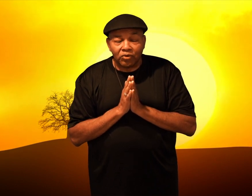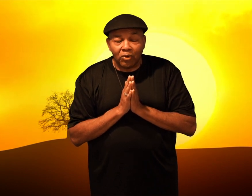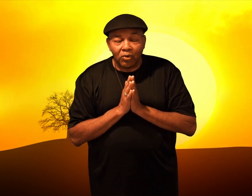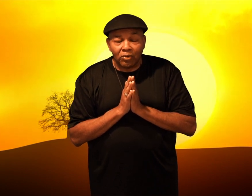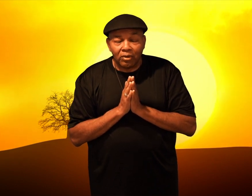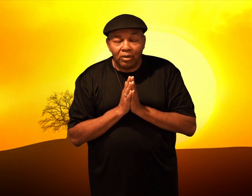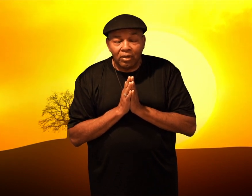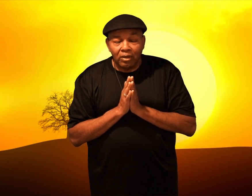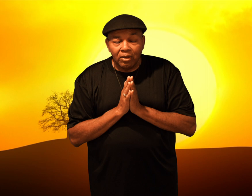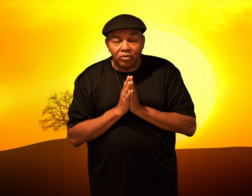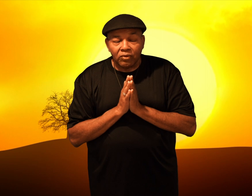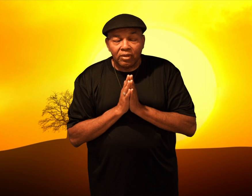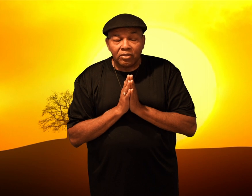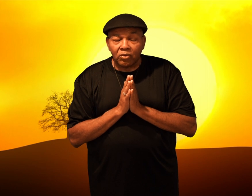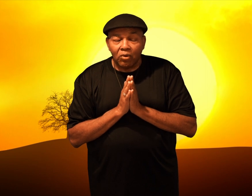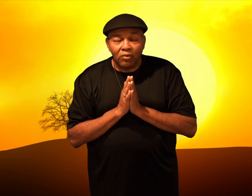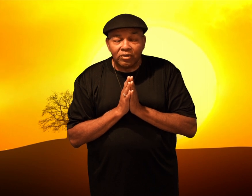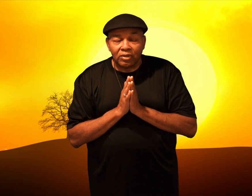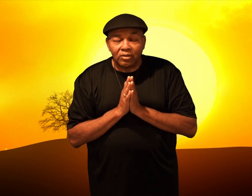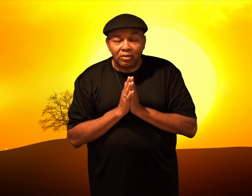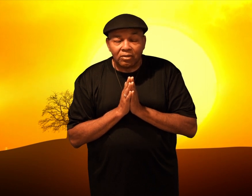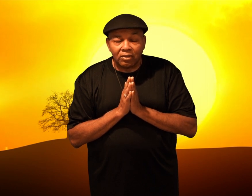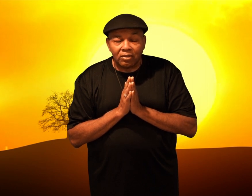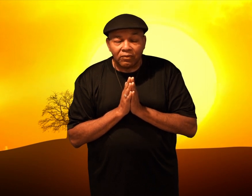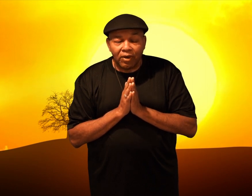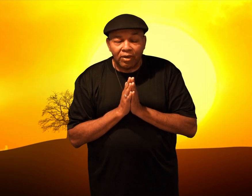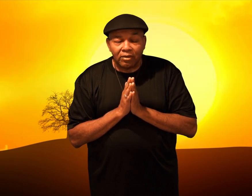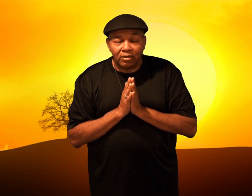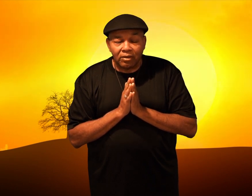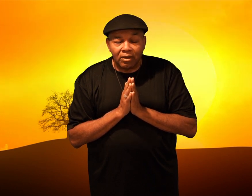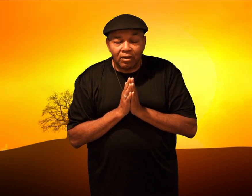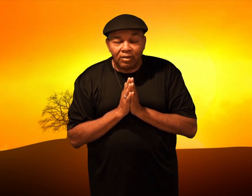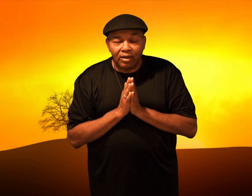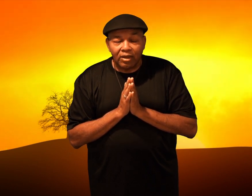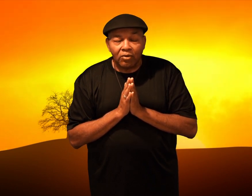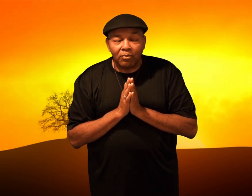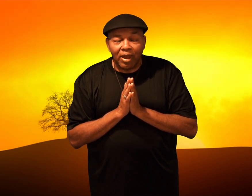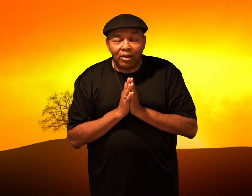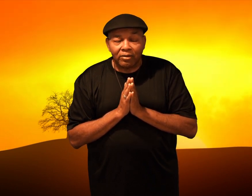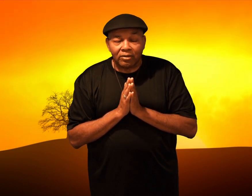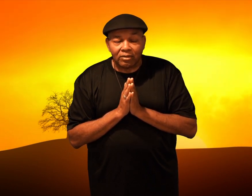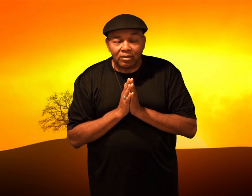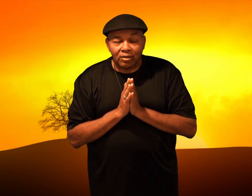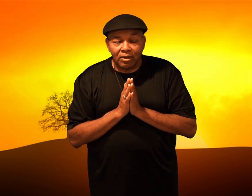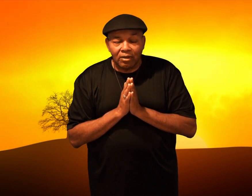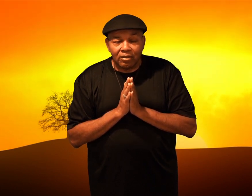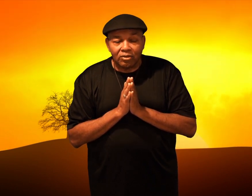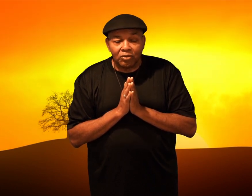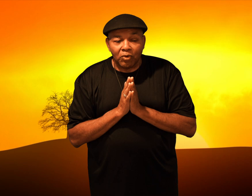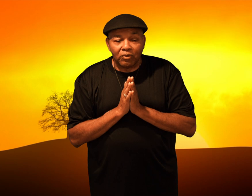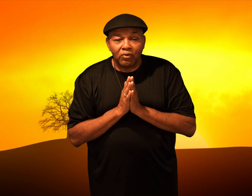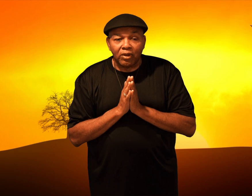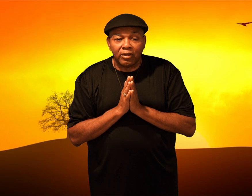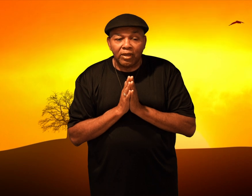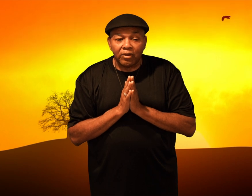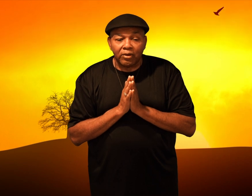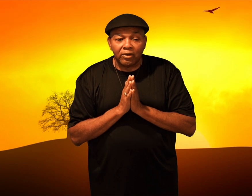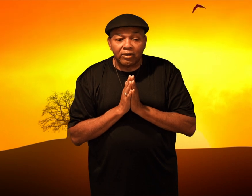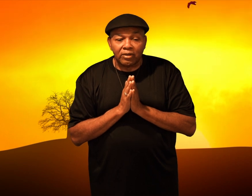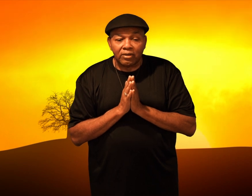control, to release all resistance, and to find that inner balance. This is where the real healer exists.